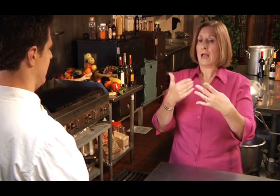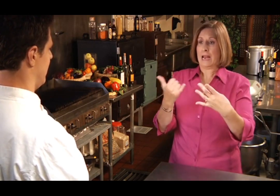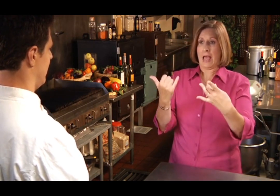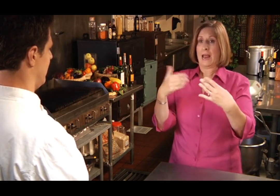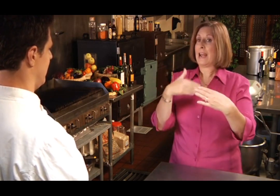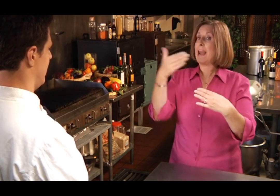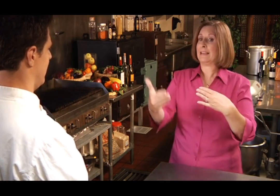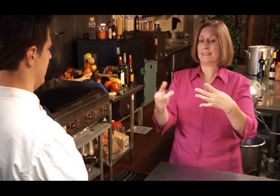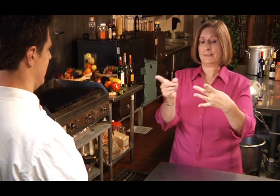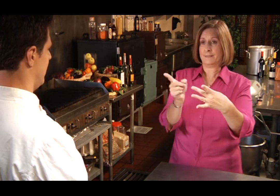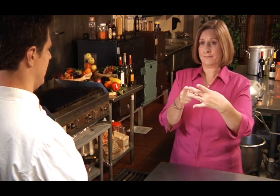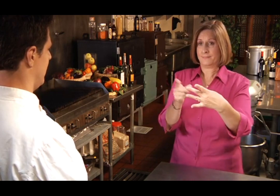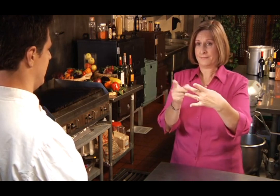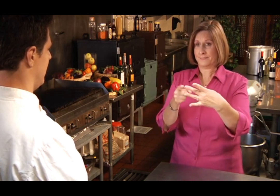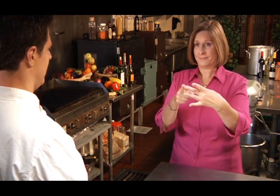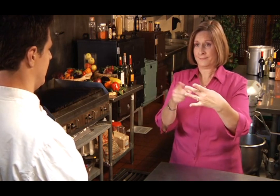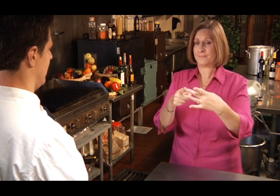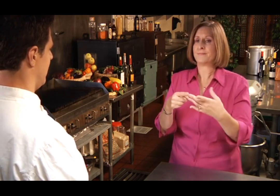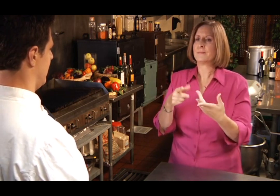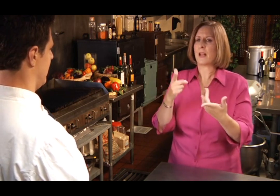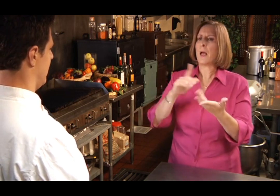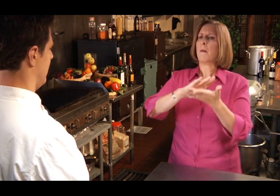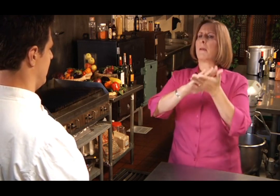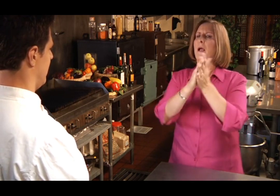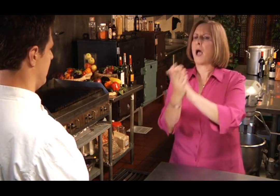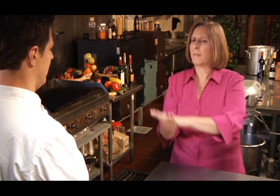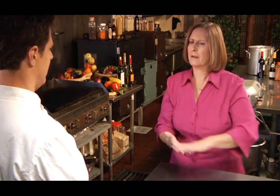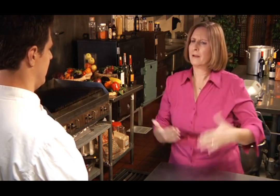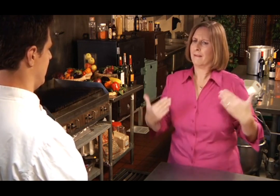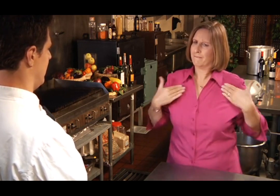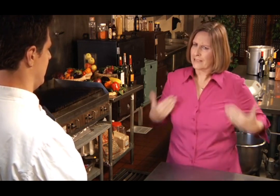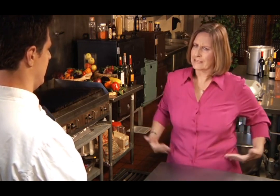The second key recommendation is to adopt a physically active lifestyle.